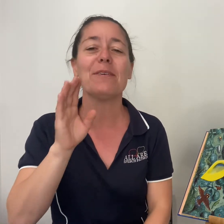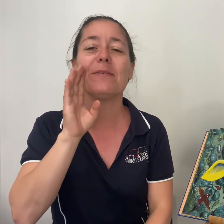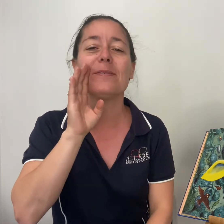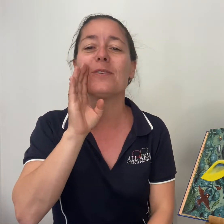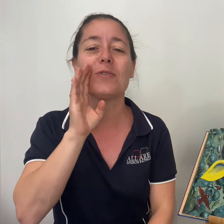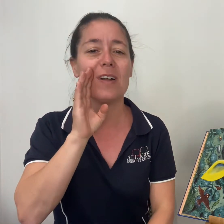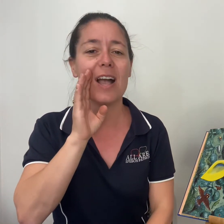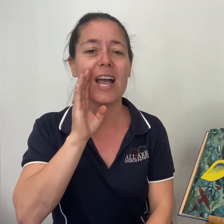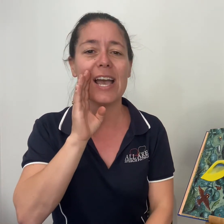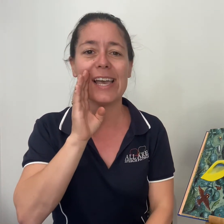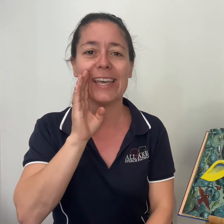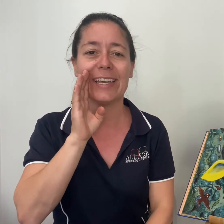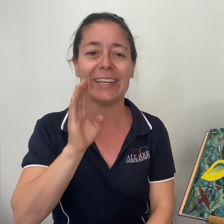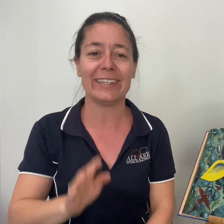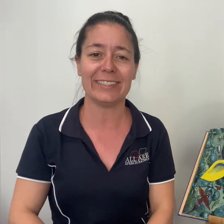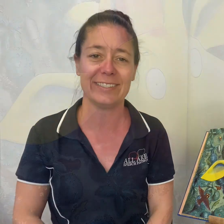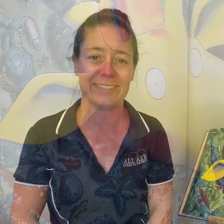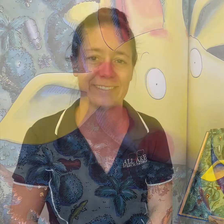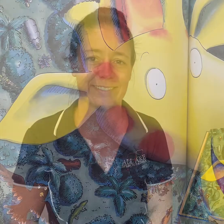Gerald cried.